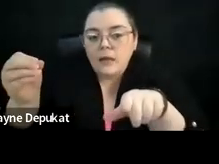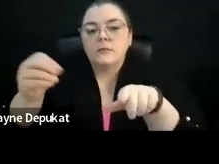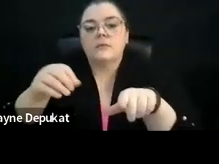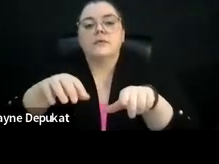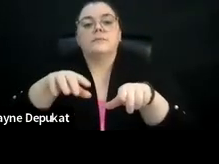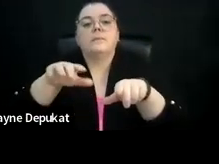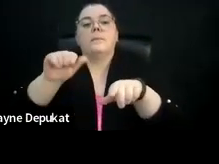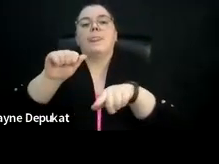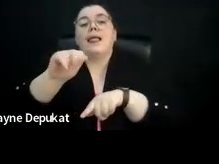also